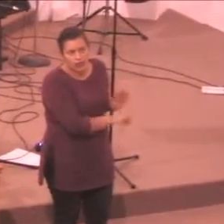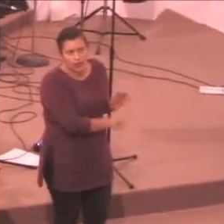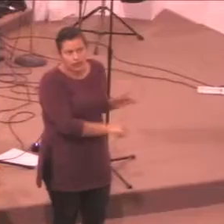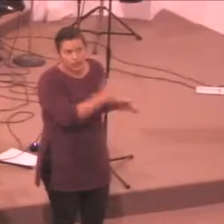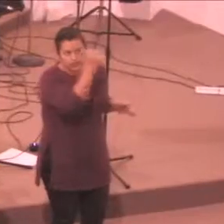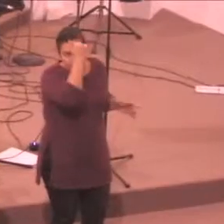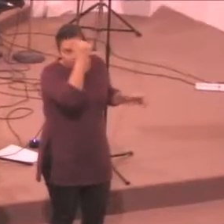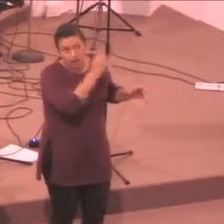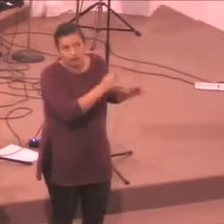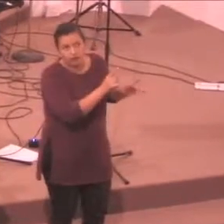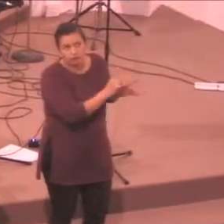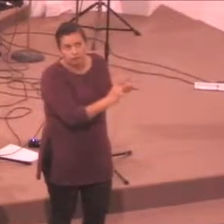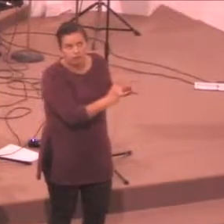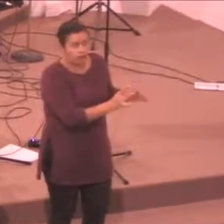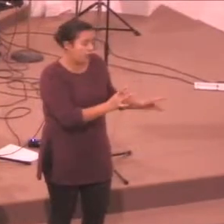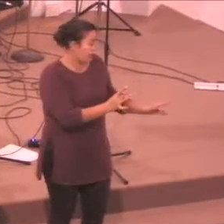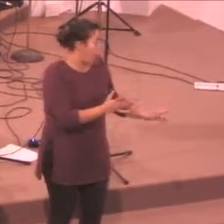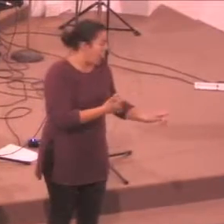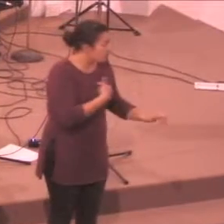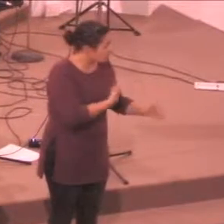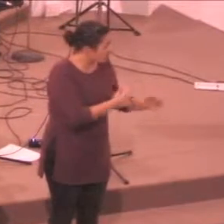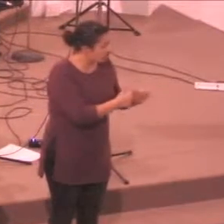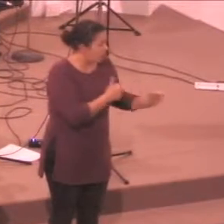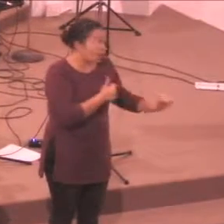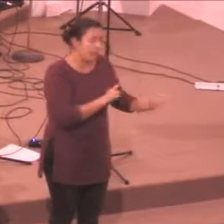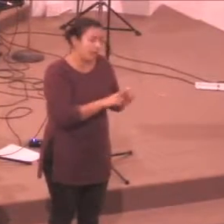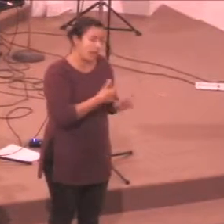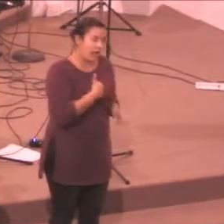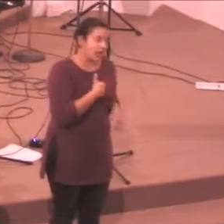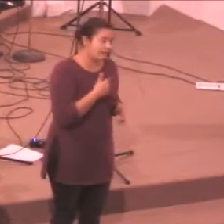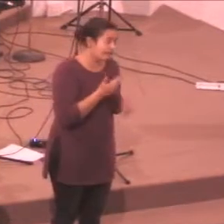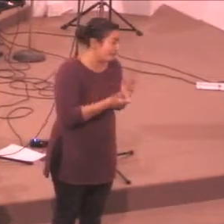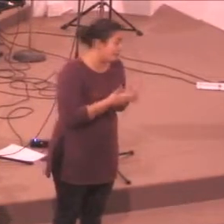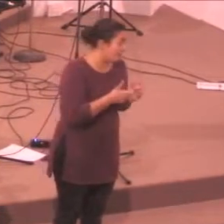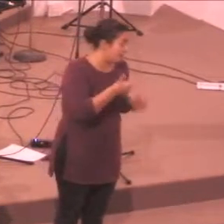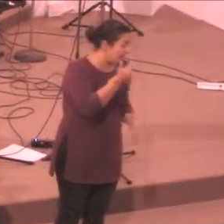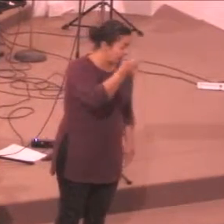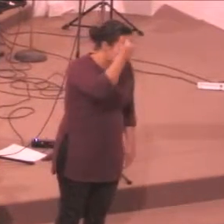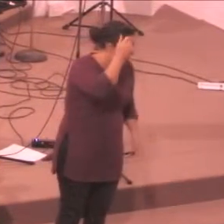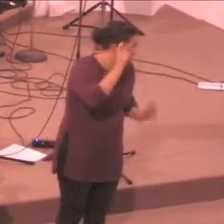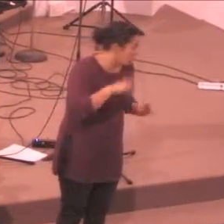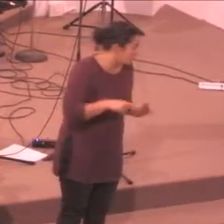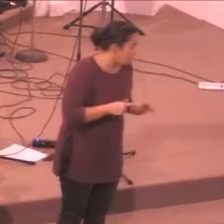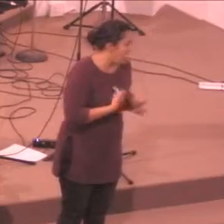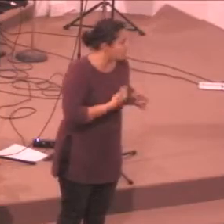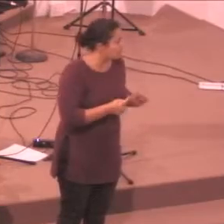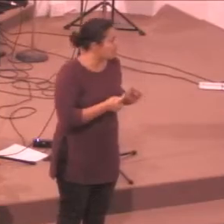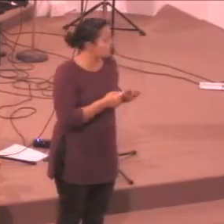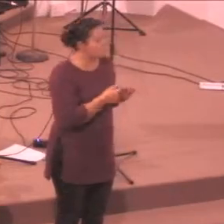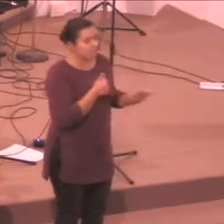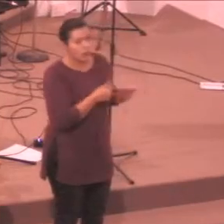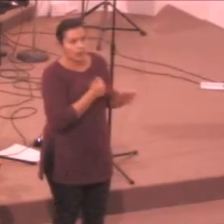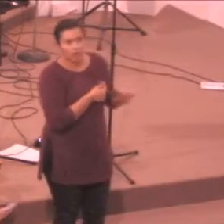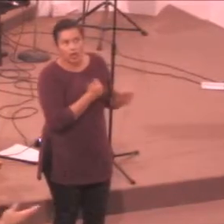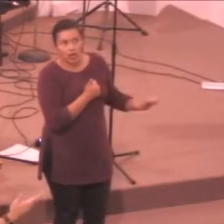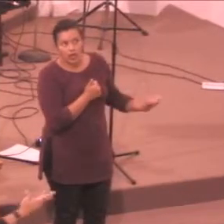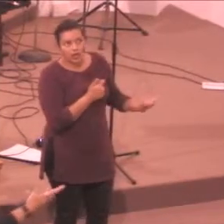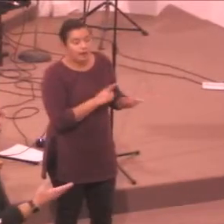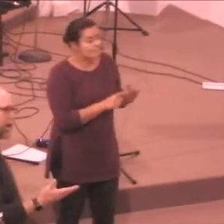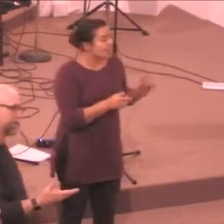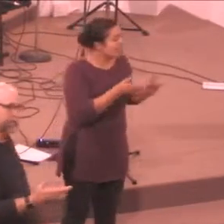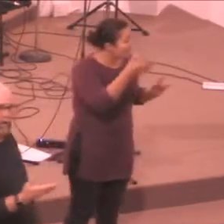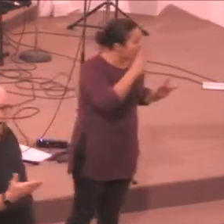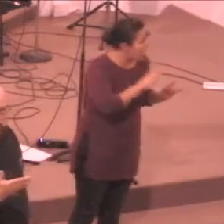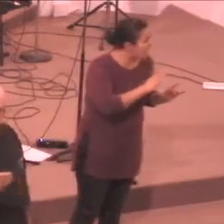Hello, I'm probably the biggest one around. But I was always trying to dodge and get away from that. But God brings people into